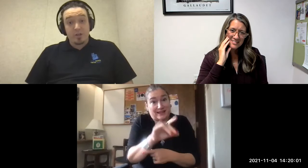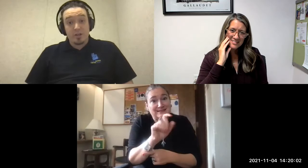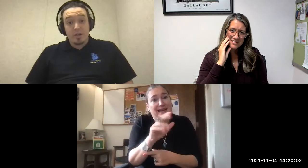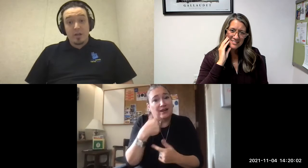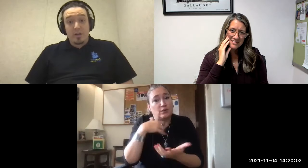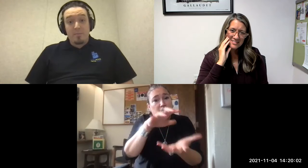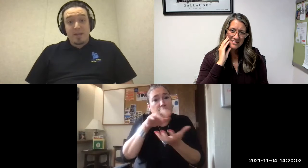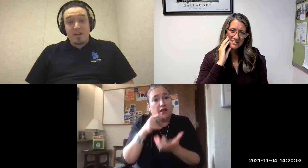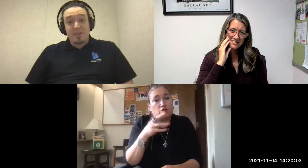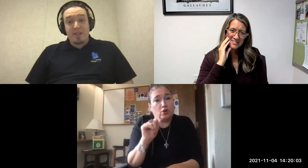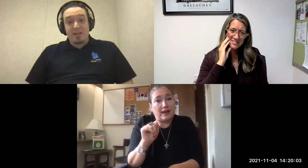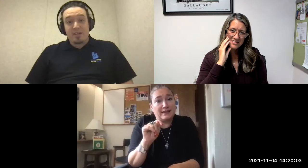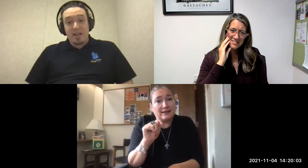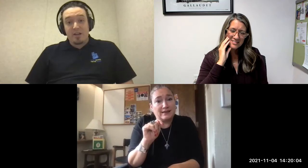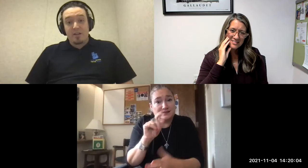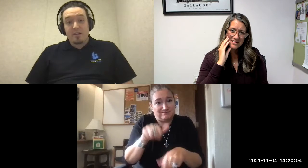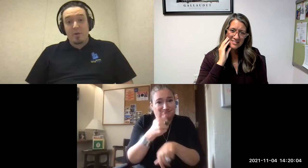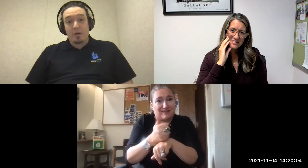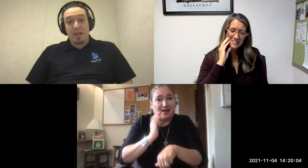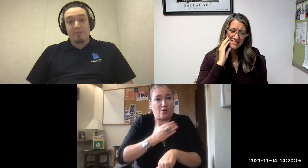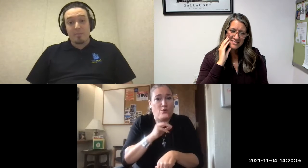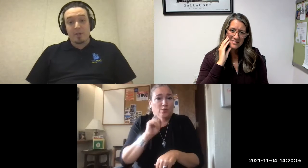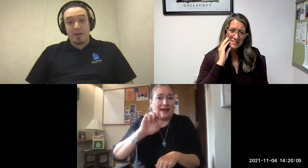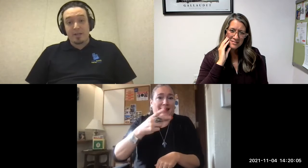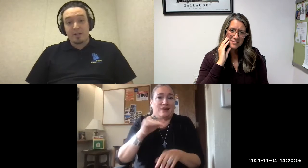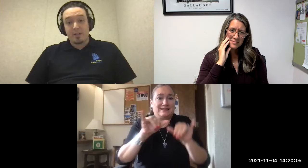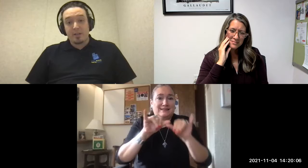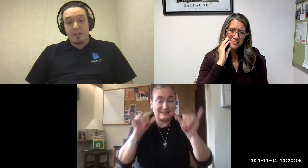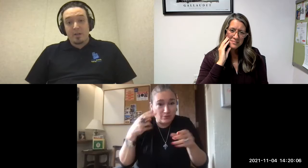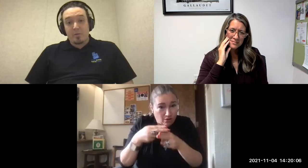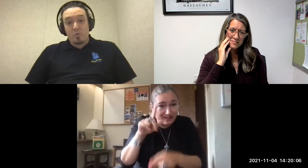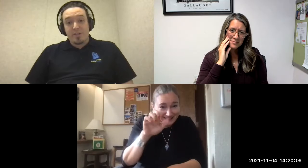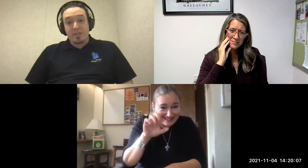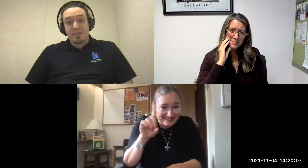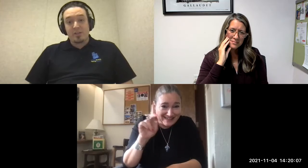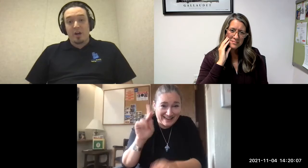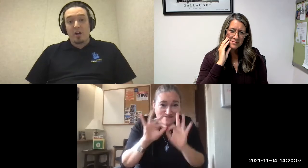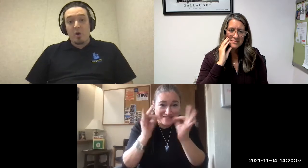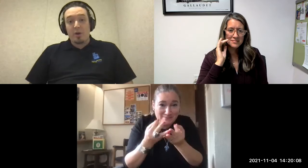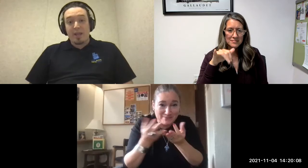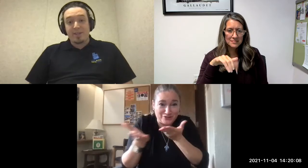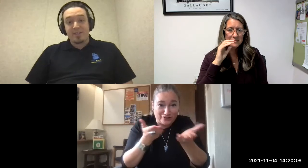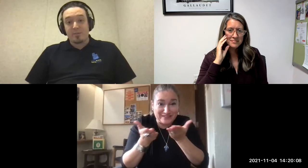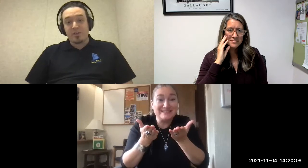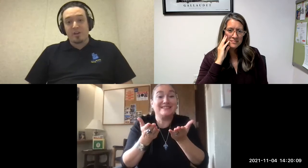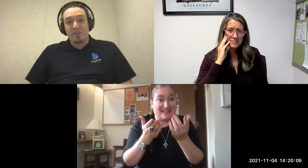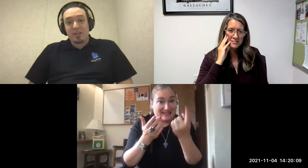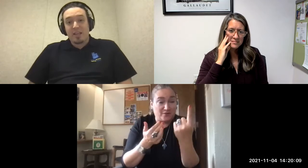solution because of that data that we're getting from the grant, which is essentially our own EDI system, which is the LEAD